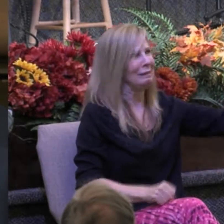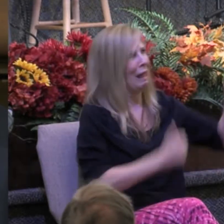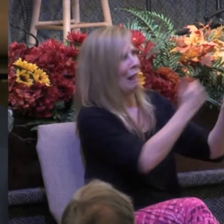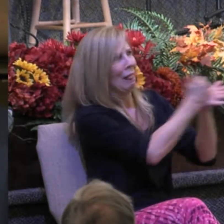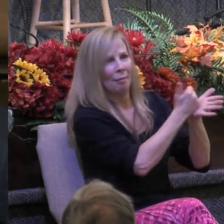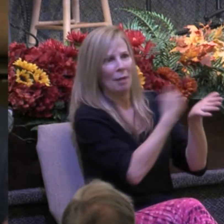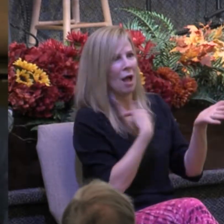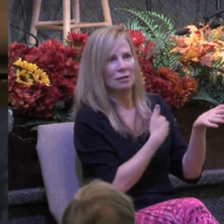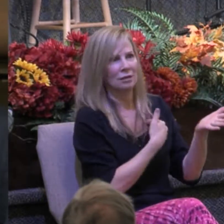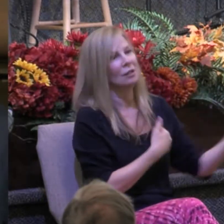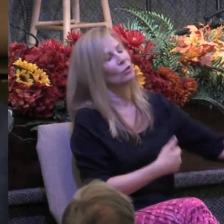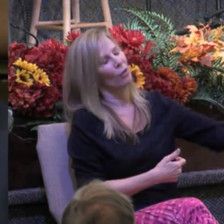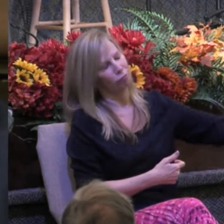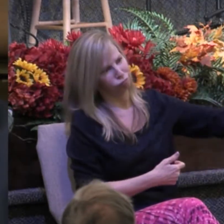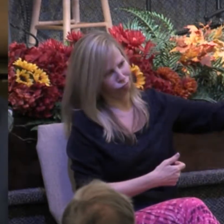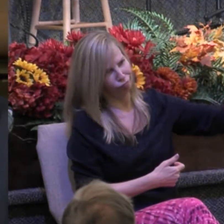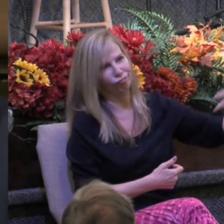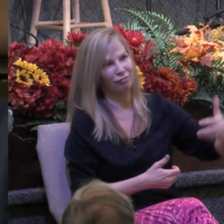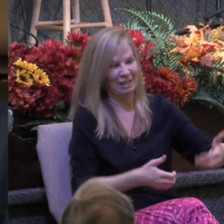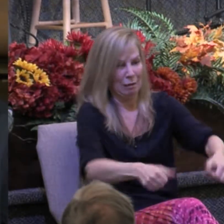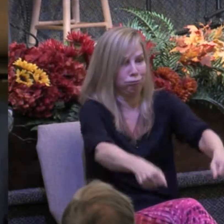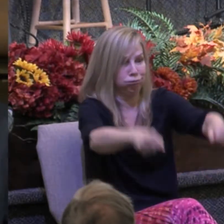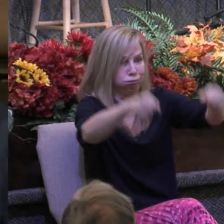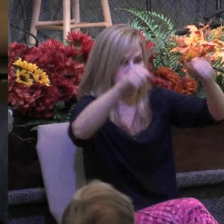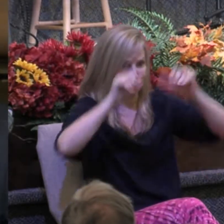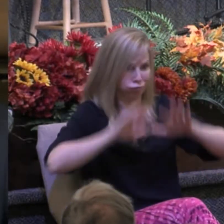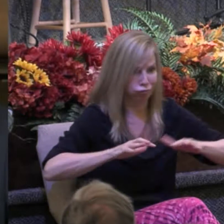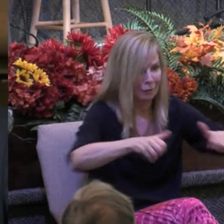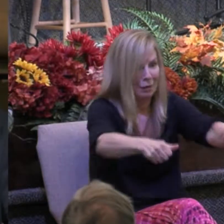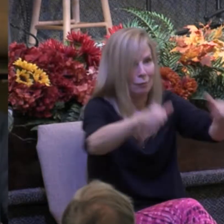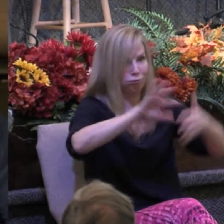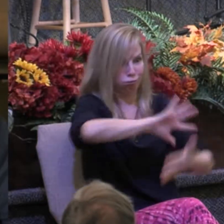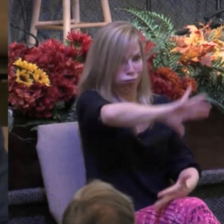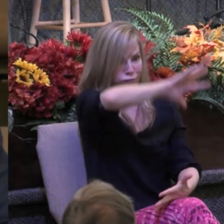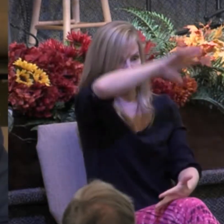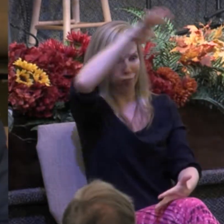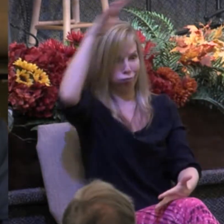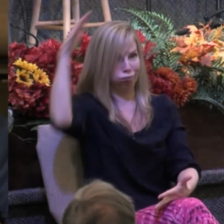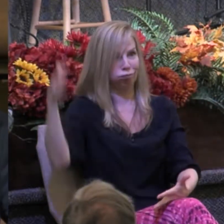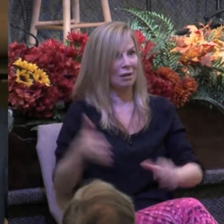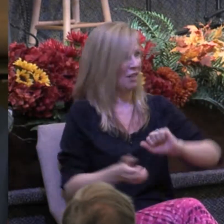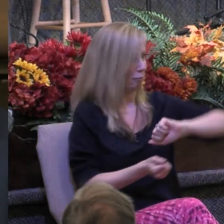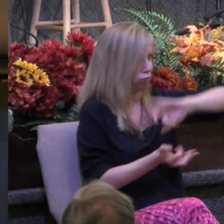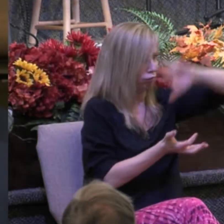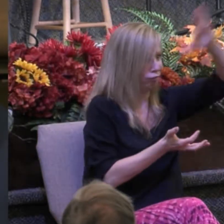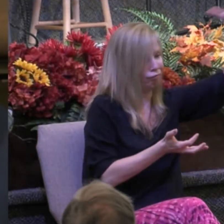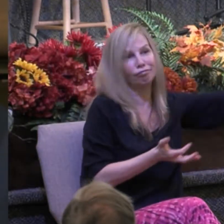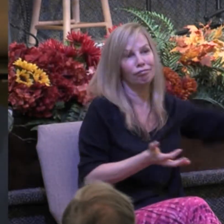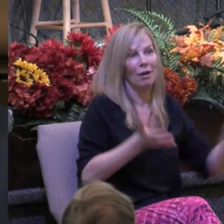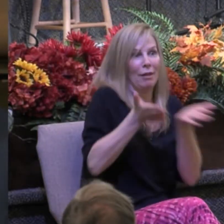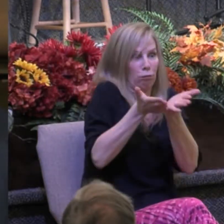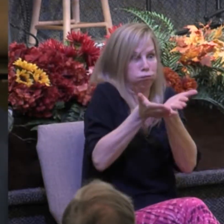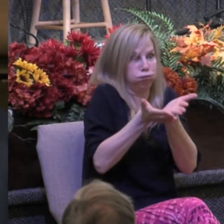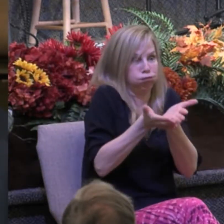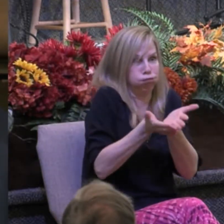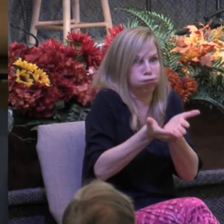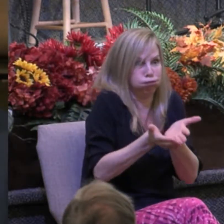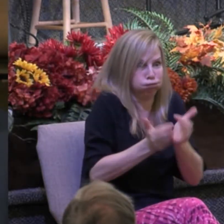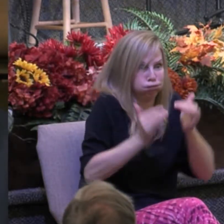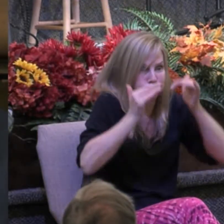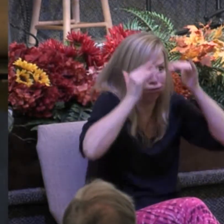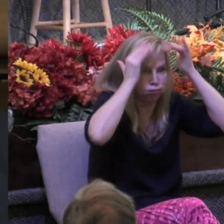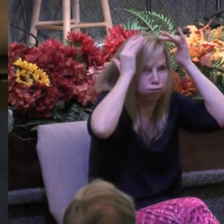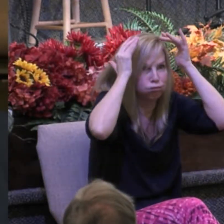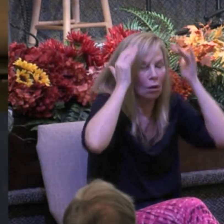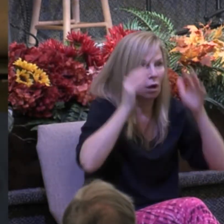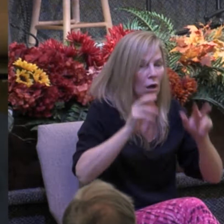help them, and they came and filled both of the boats so that they began to sink. And when Simon Peter saw that, he fell